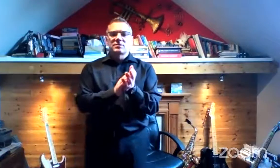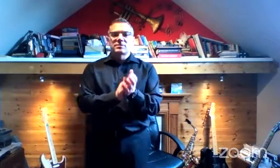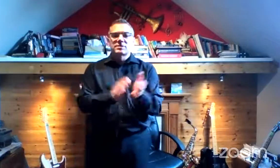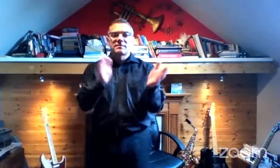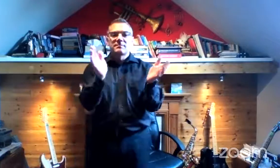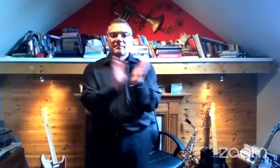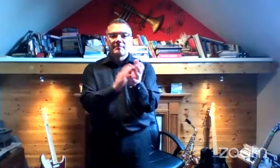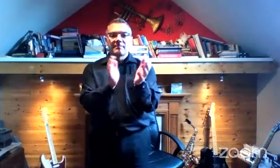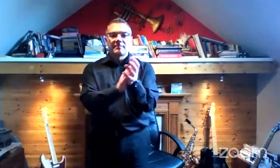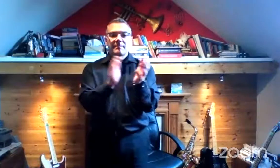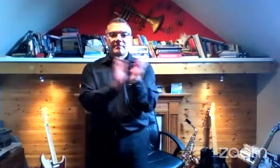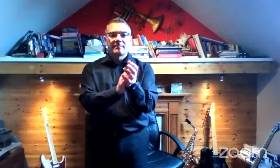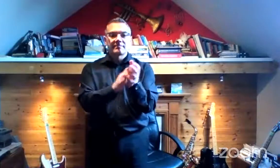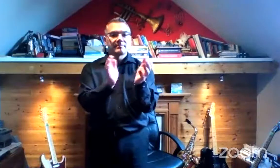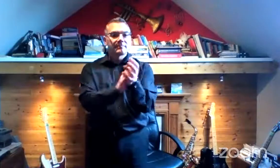goes.